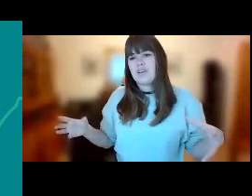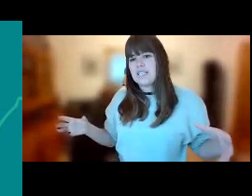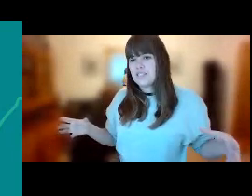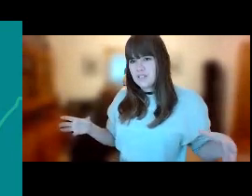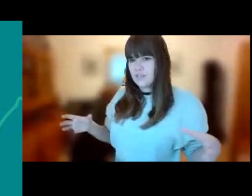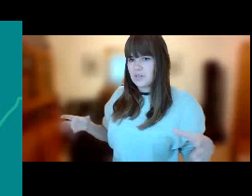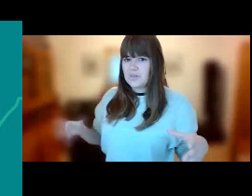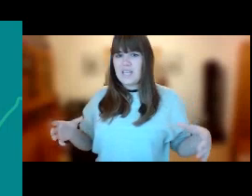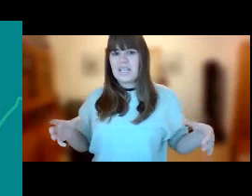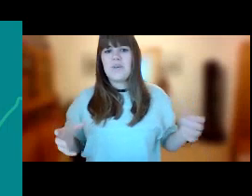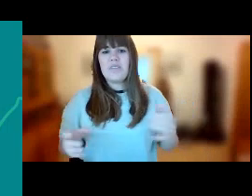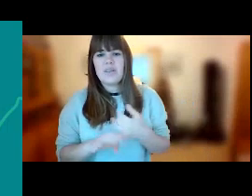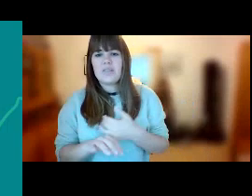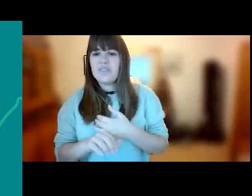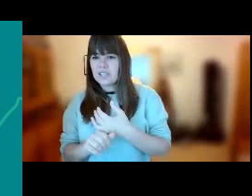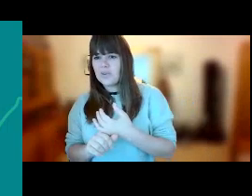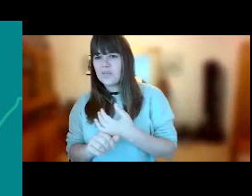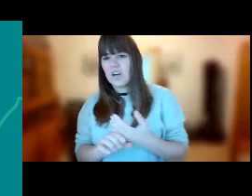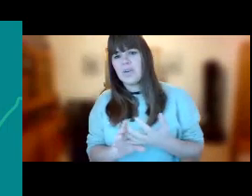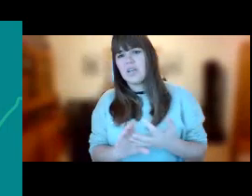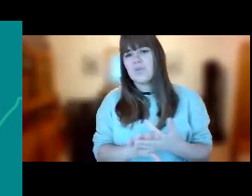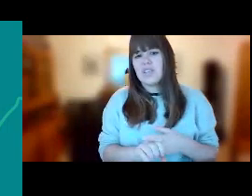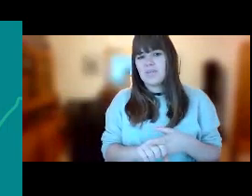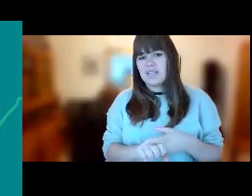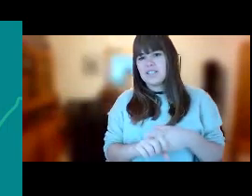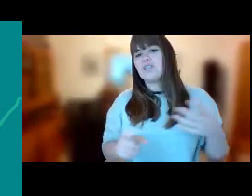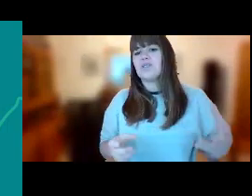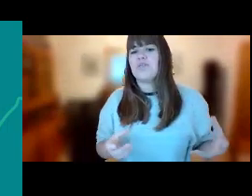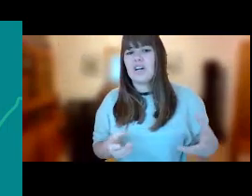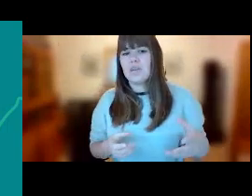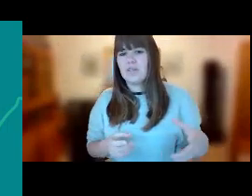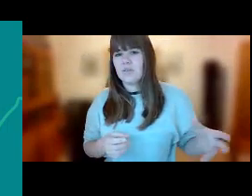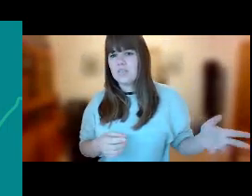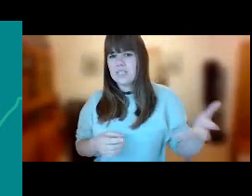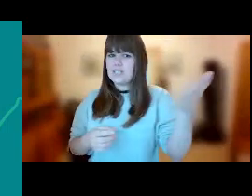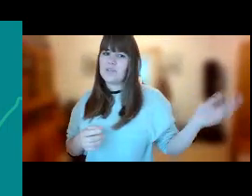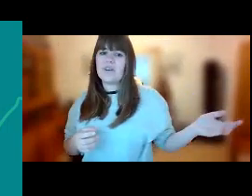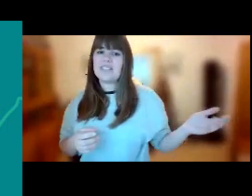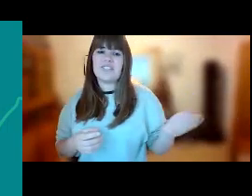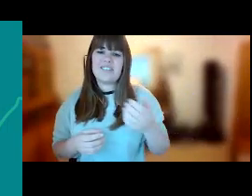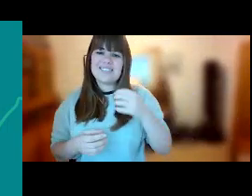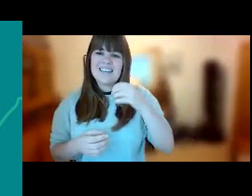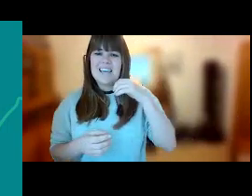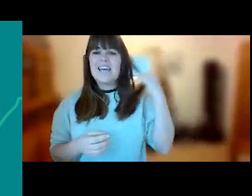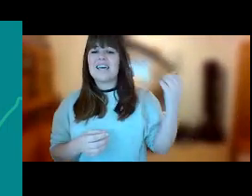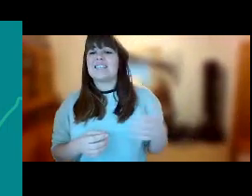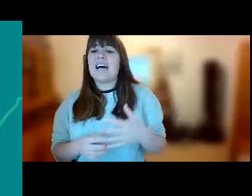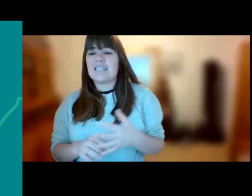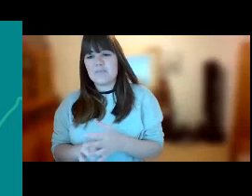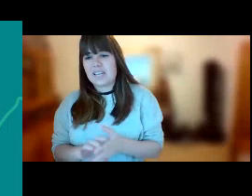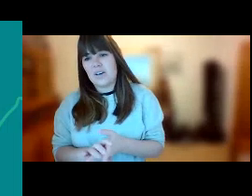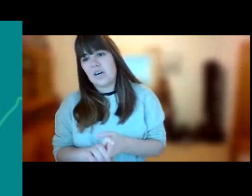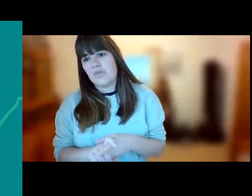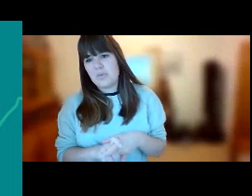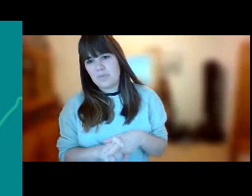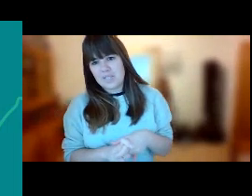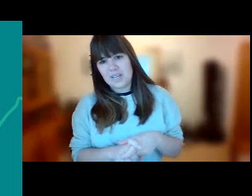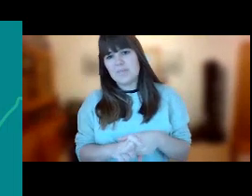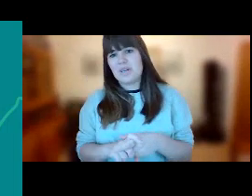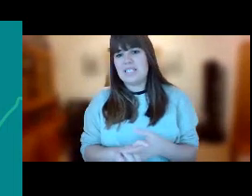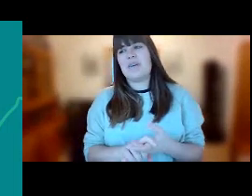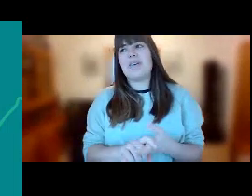environment that's creating those difficulties, and whether that be the physical environment or whether that be the social environment or systems or attitudes, it's that's making it hard